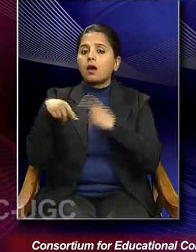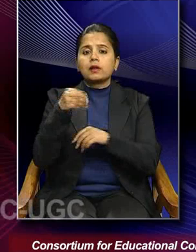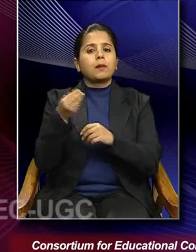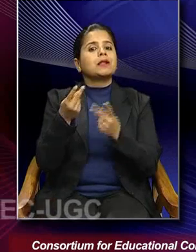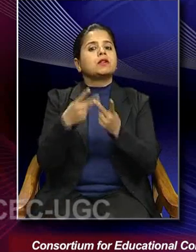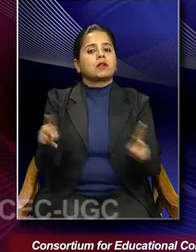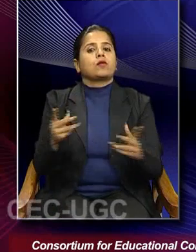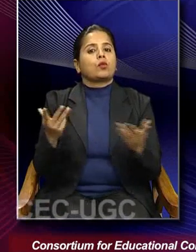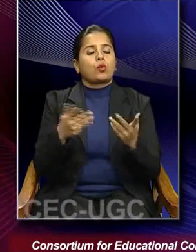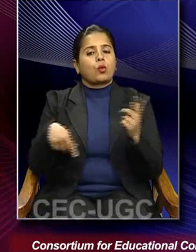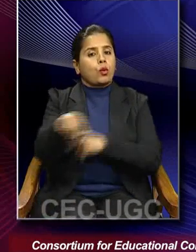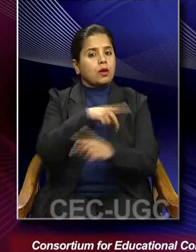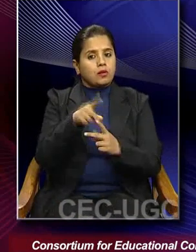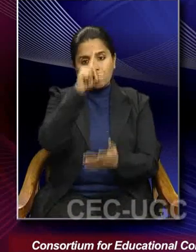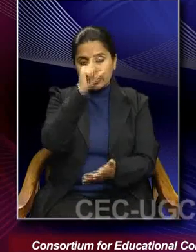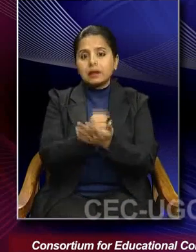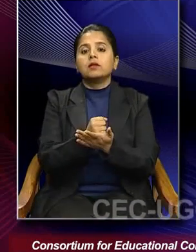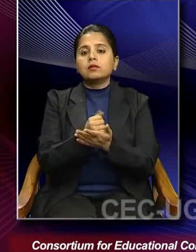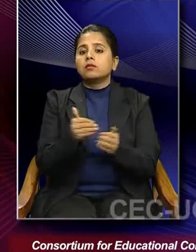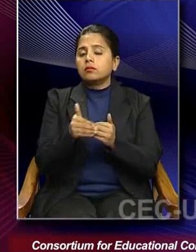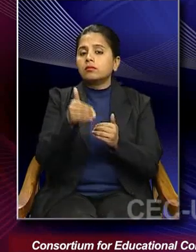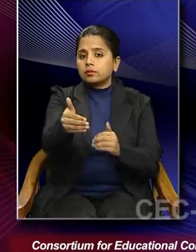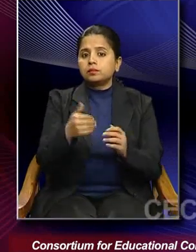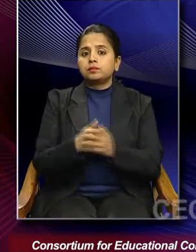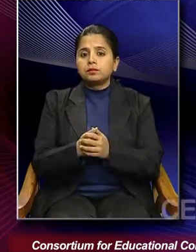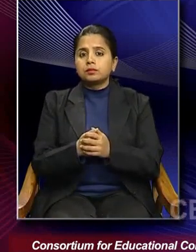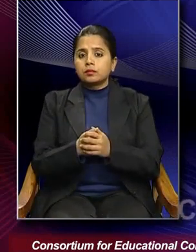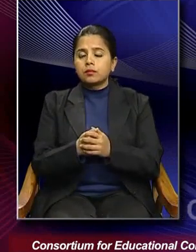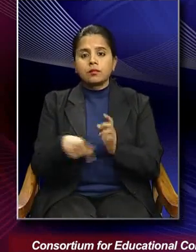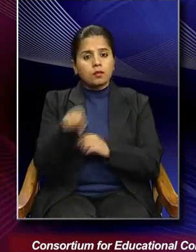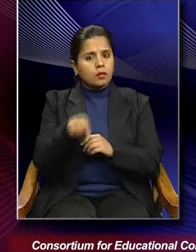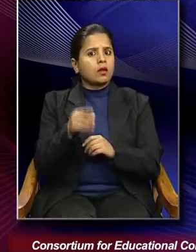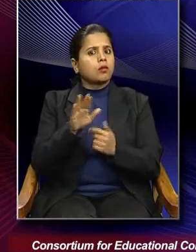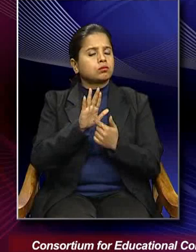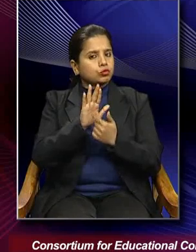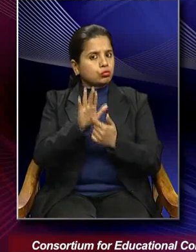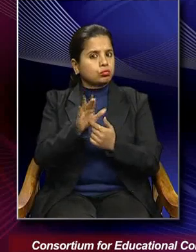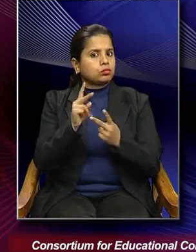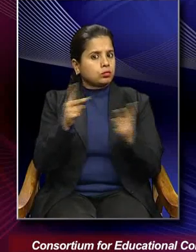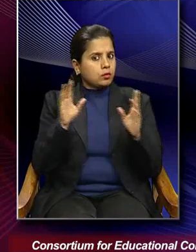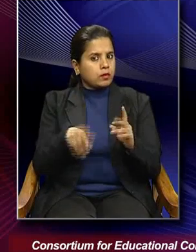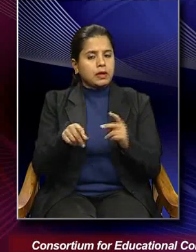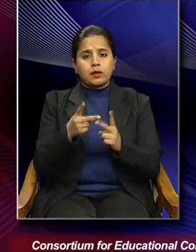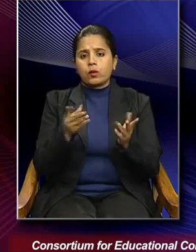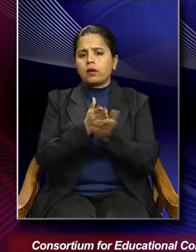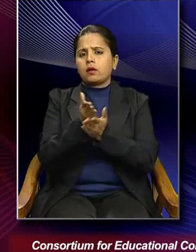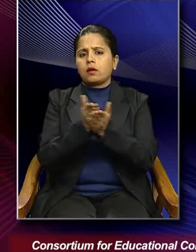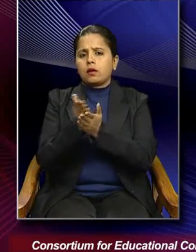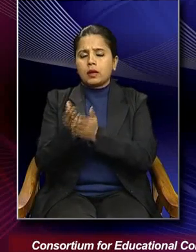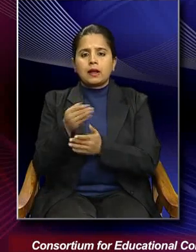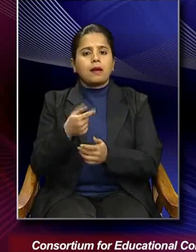difference in the decision making that is highlighted under the various case